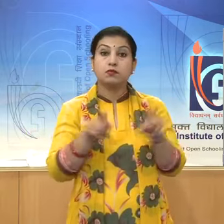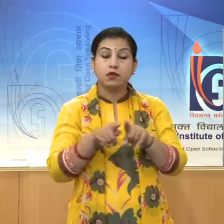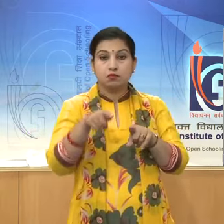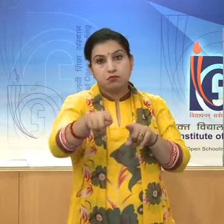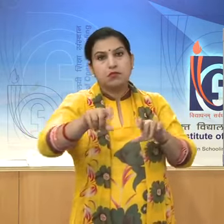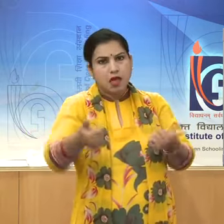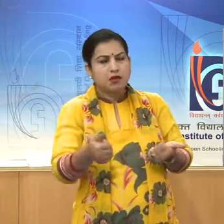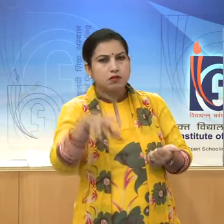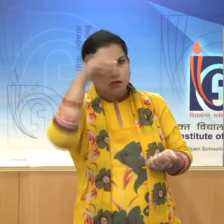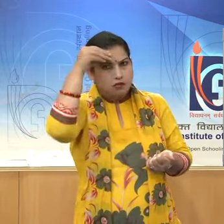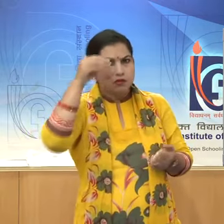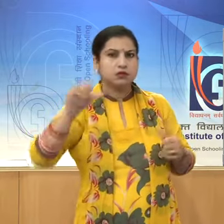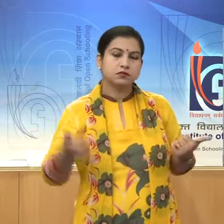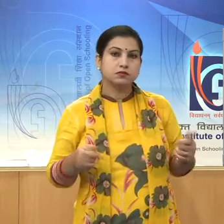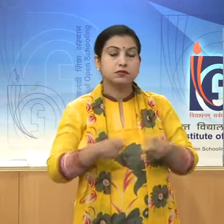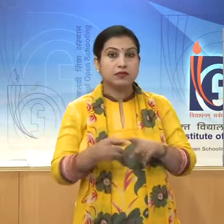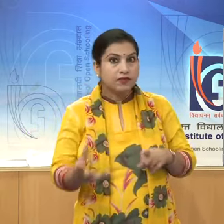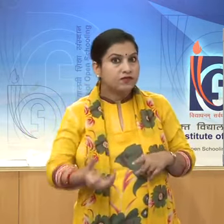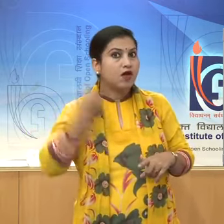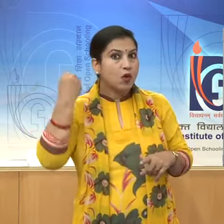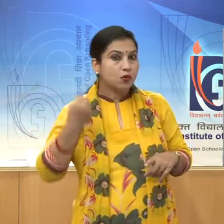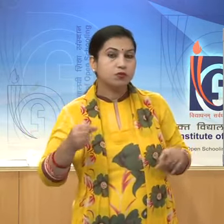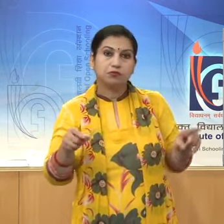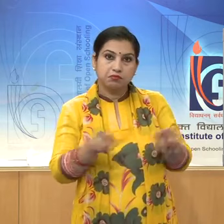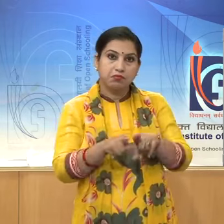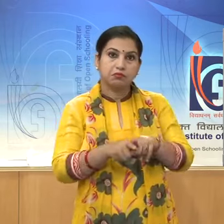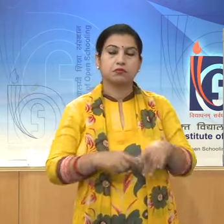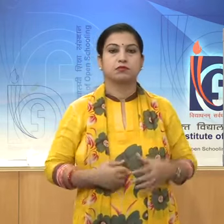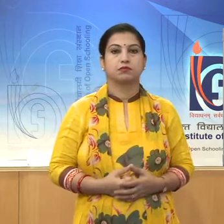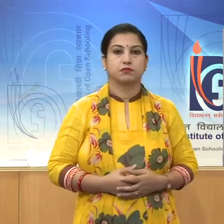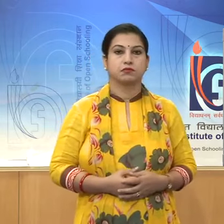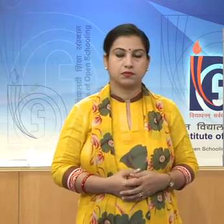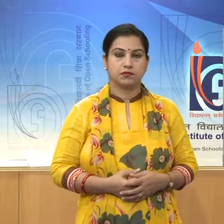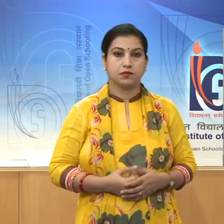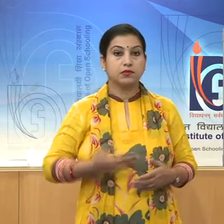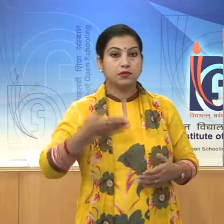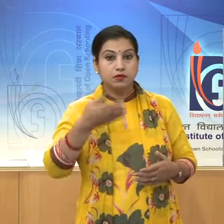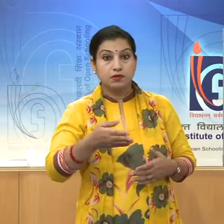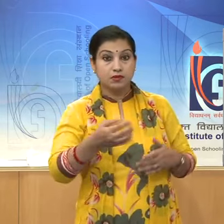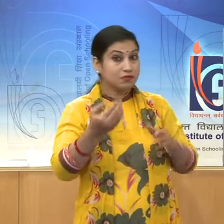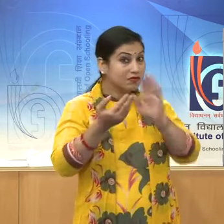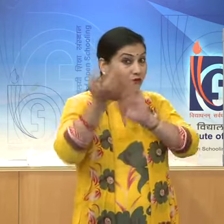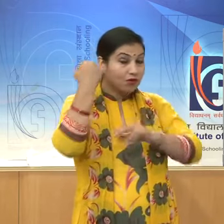They also able to identify the enlisted